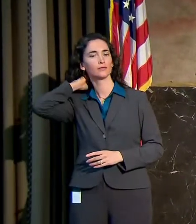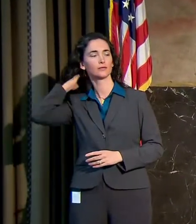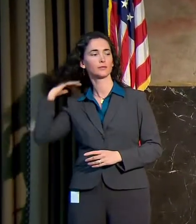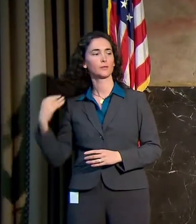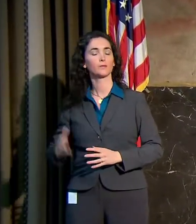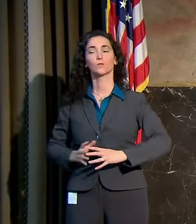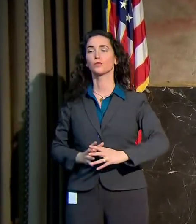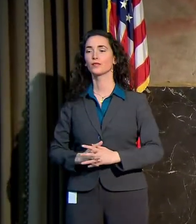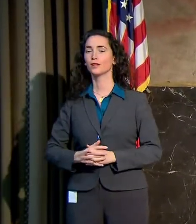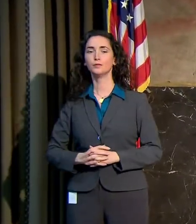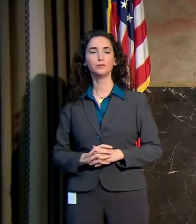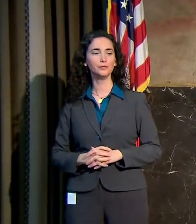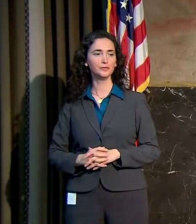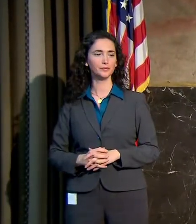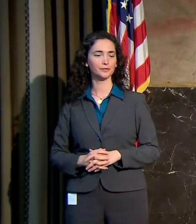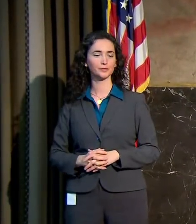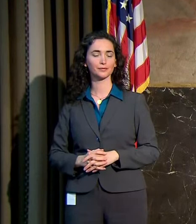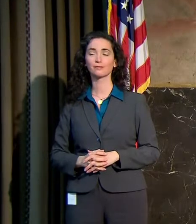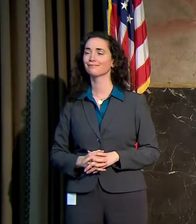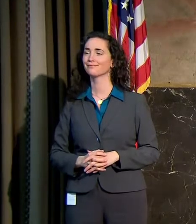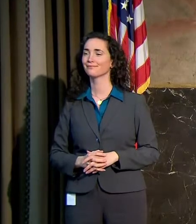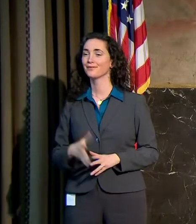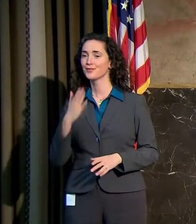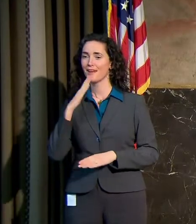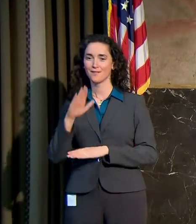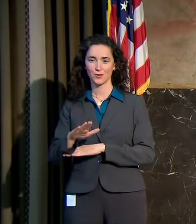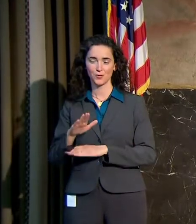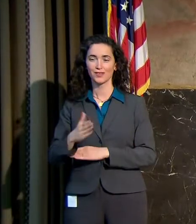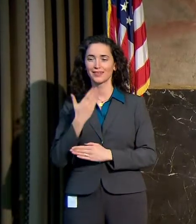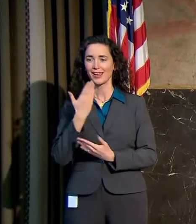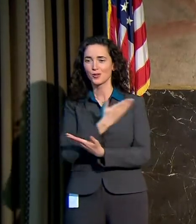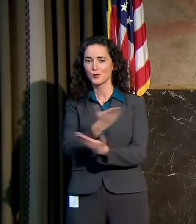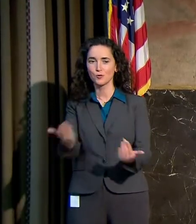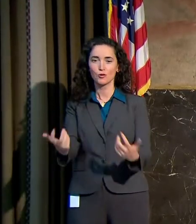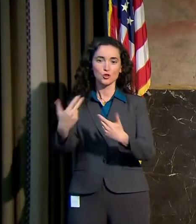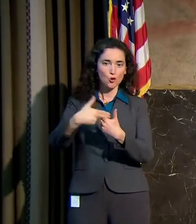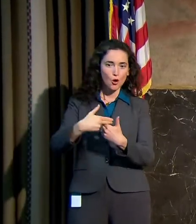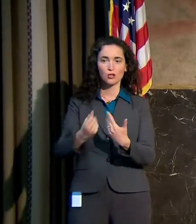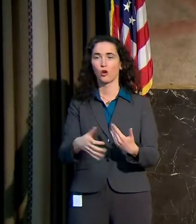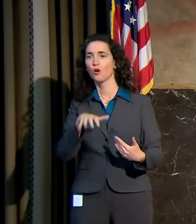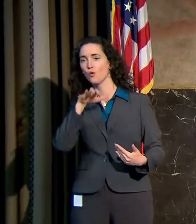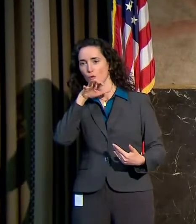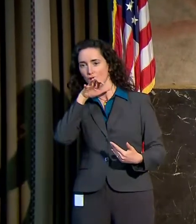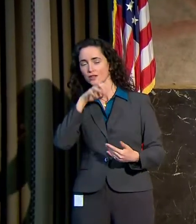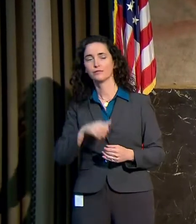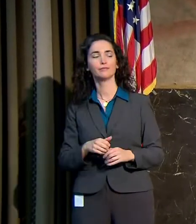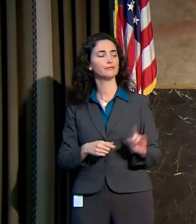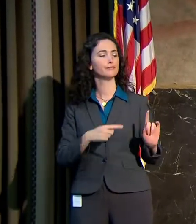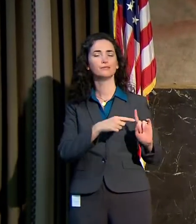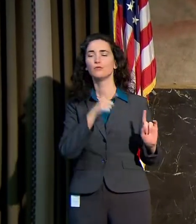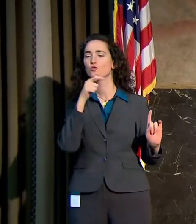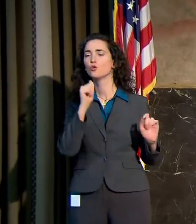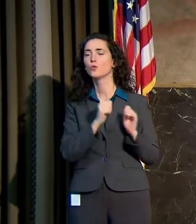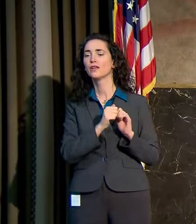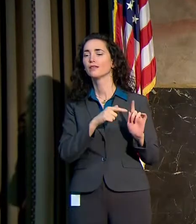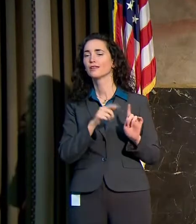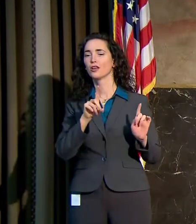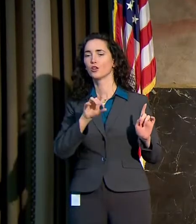Good afternoon, everyone, and thank you for being here today or for tuning in. I'm joined today by Dr. Joe Cantor of the Department of